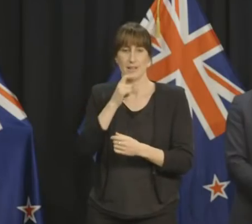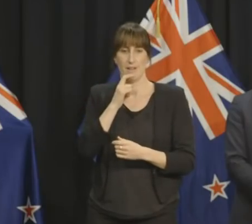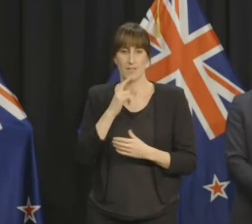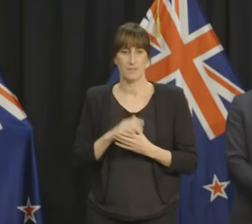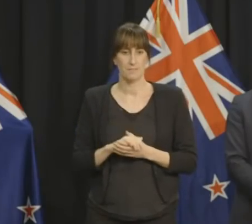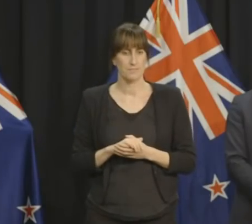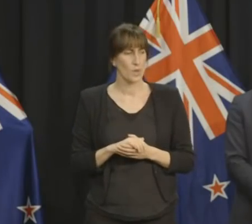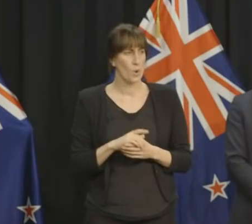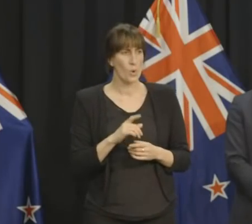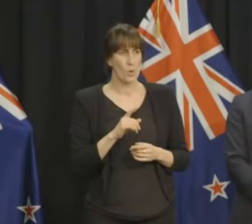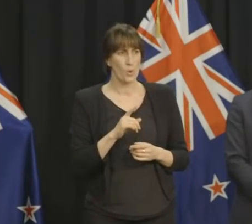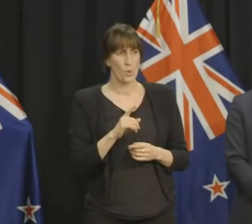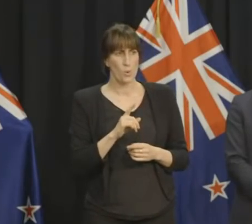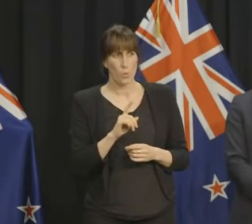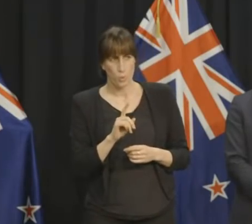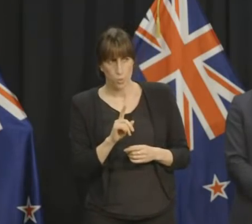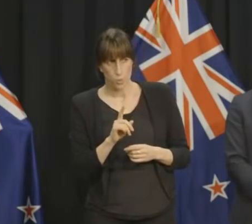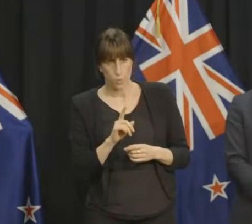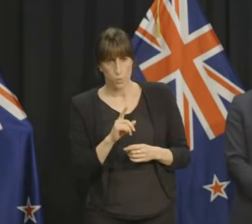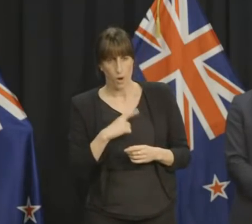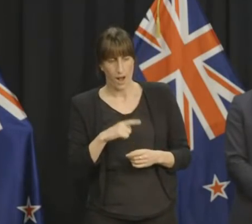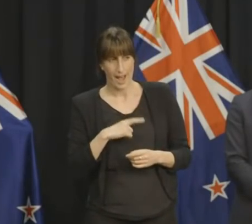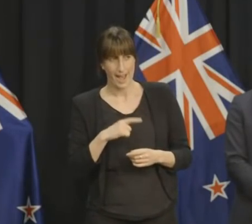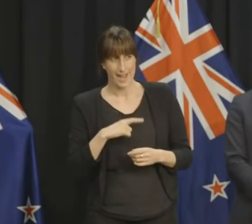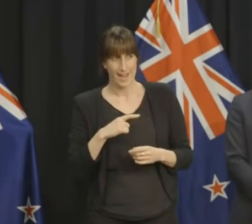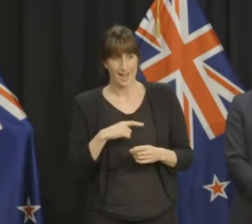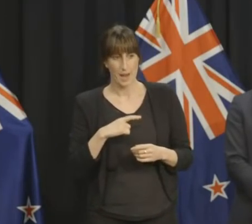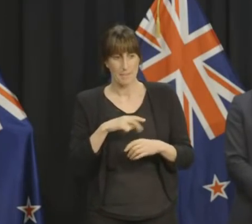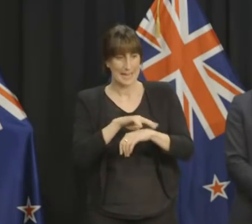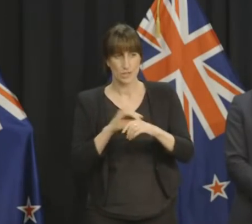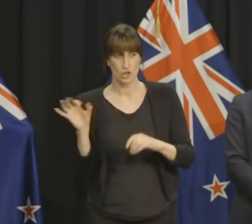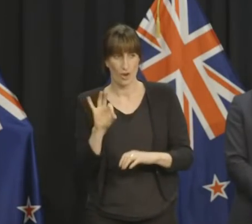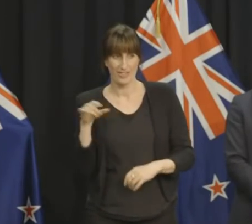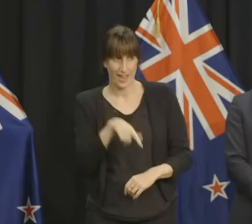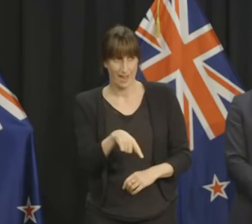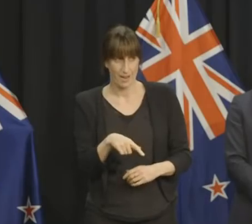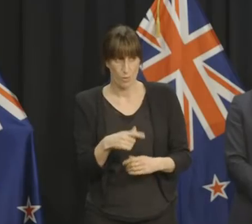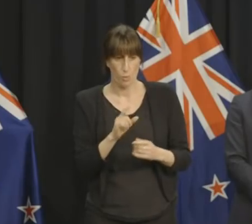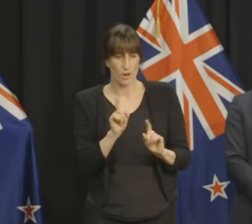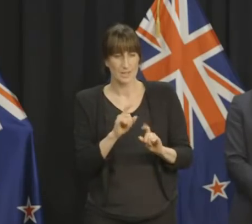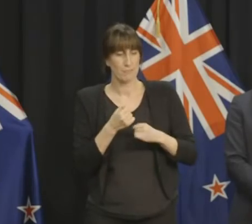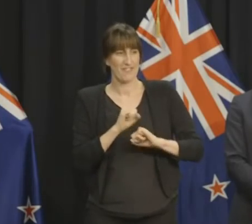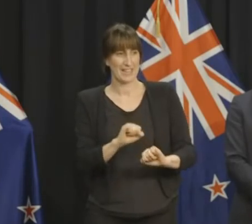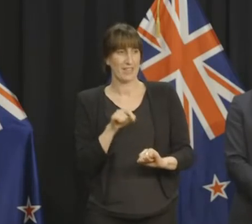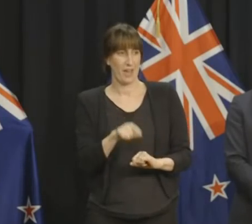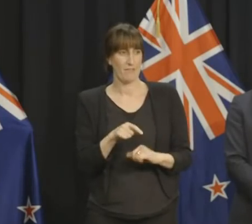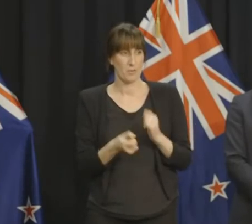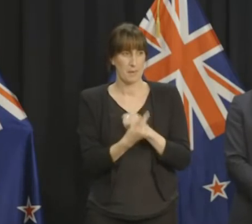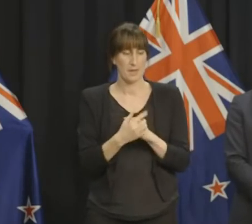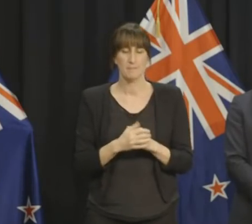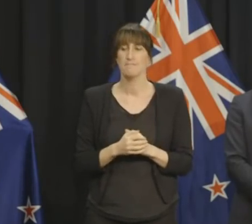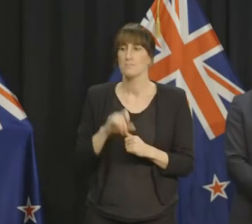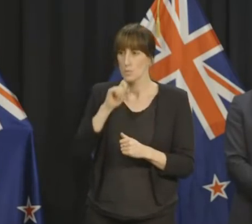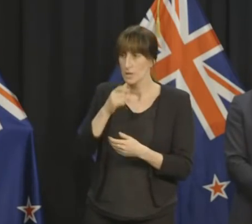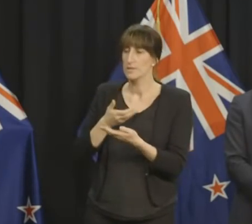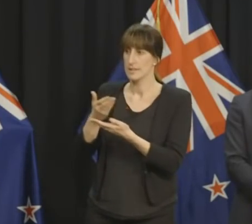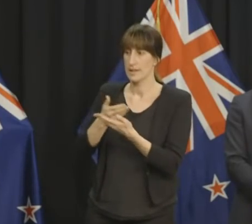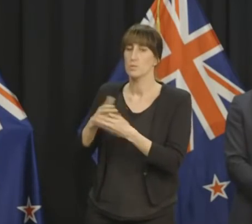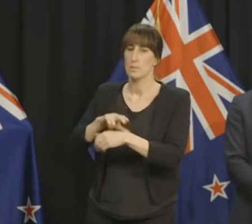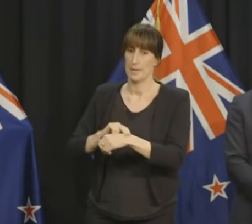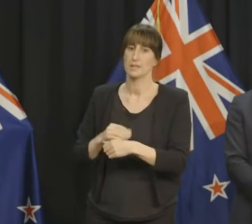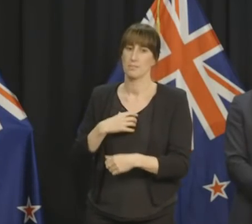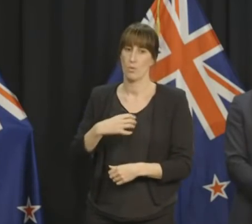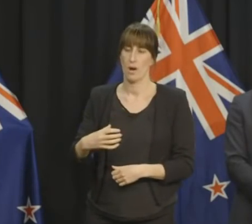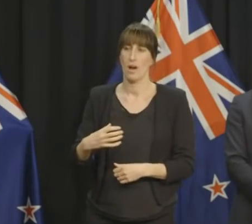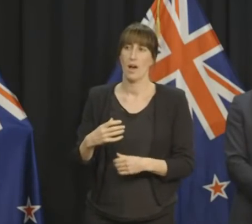is preventing you from getting police there? Oh, we'll be talking with the police today further to again, as I said, determine whether or